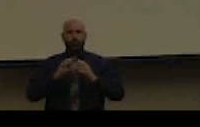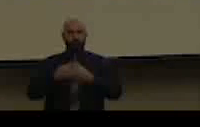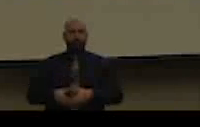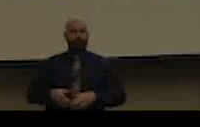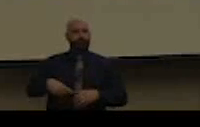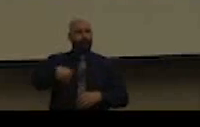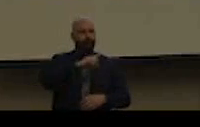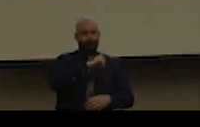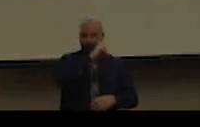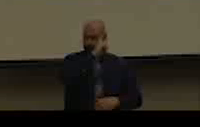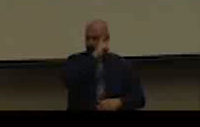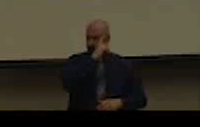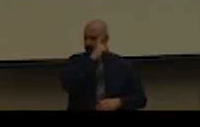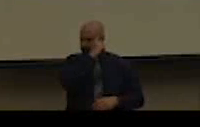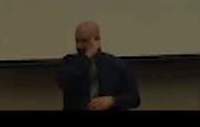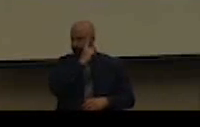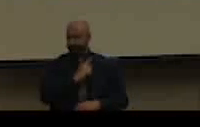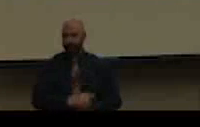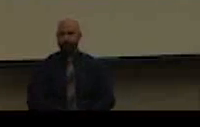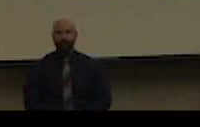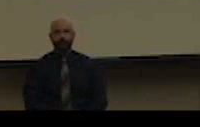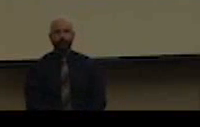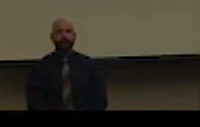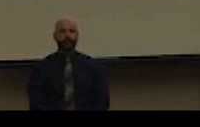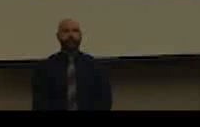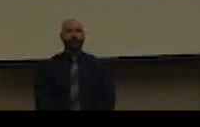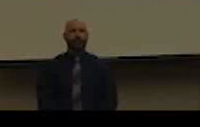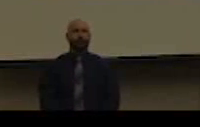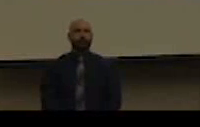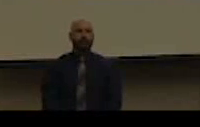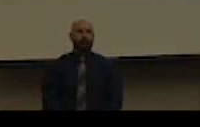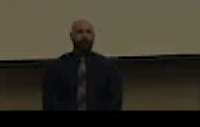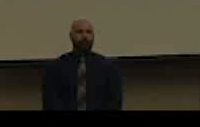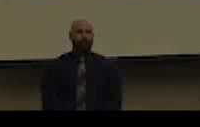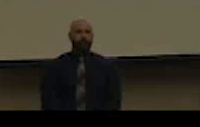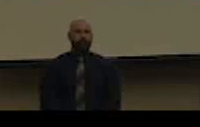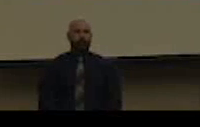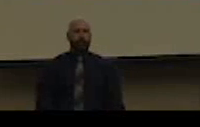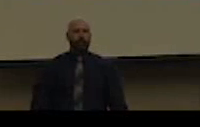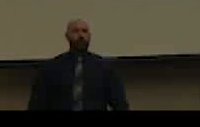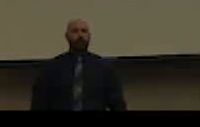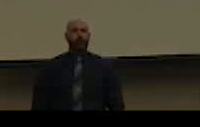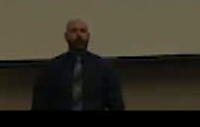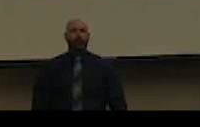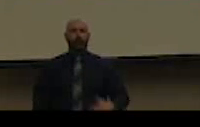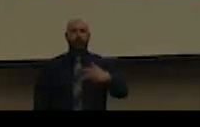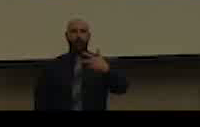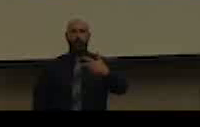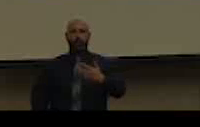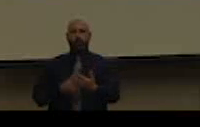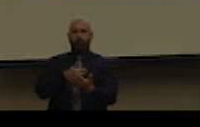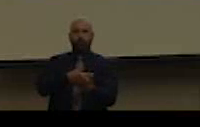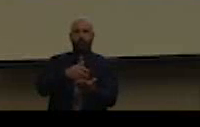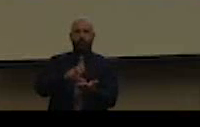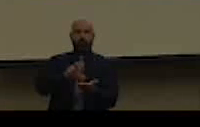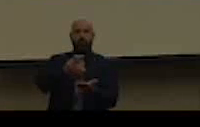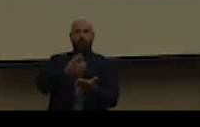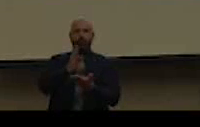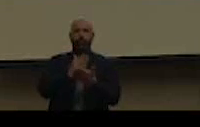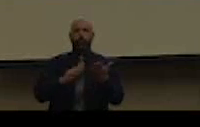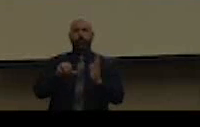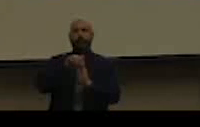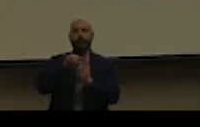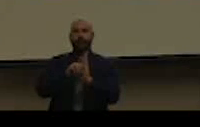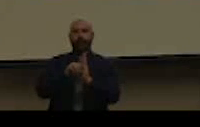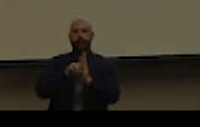the first, there were basically three things funded as part of the state allocation that occurred. The first